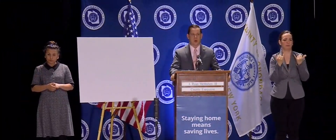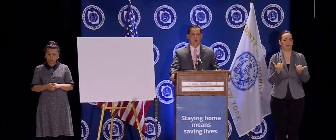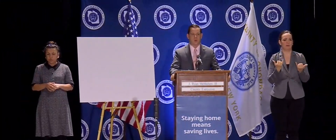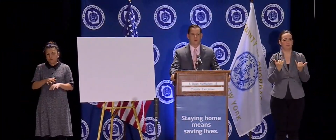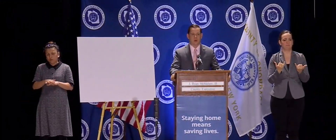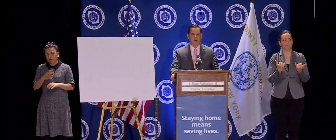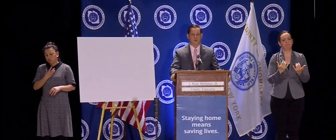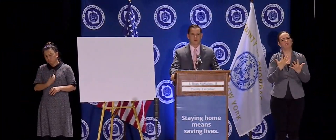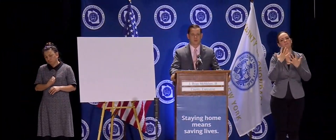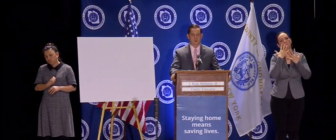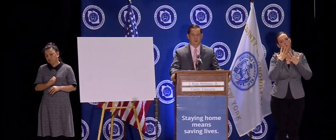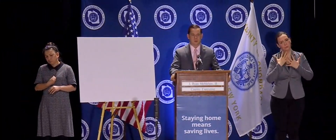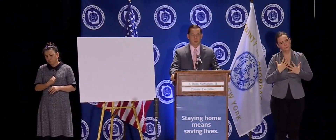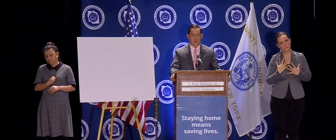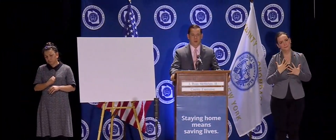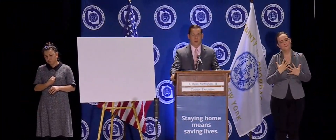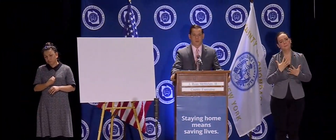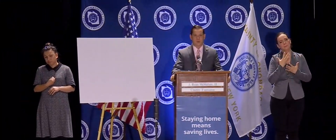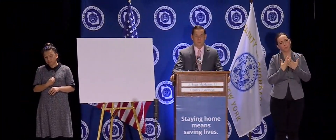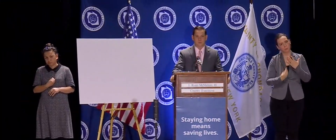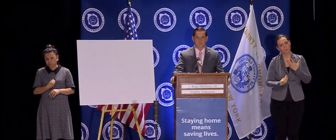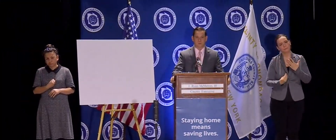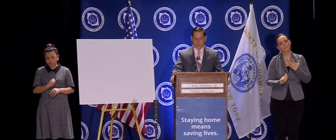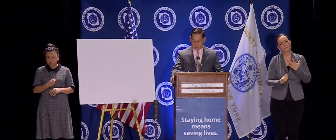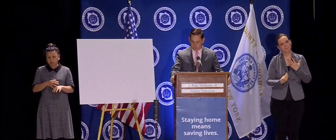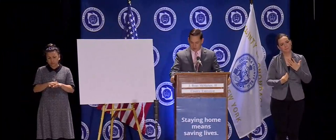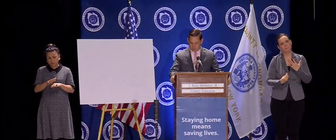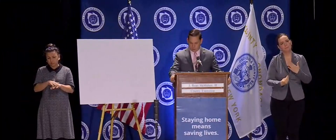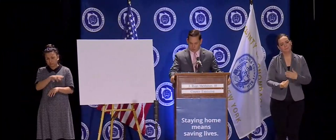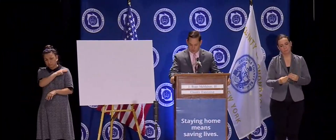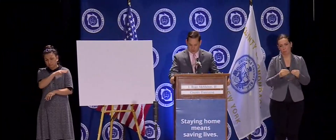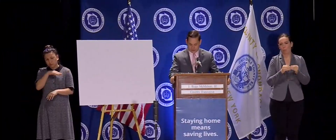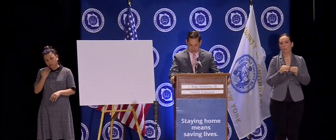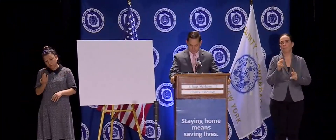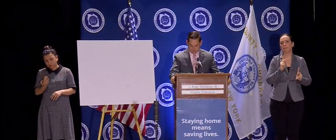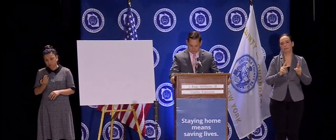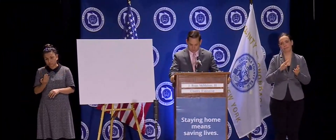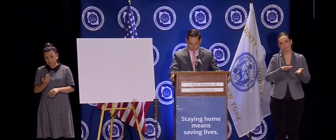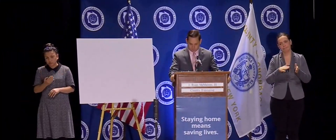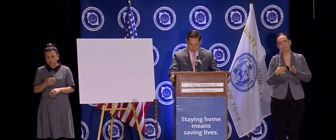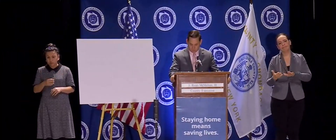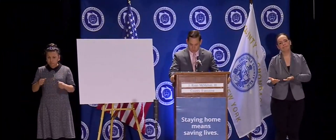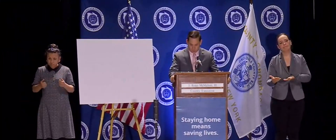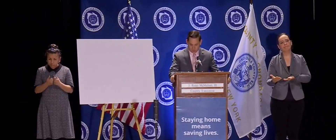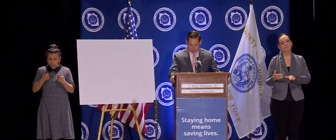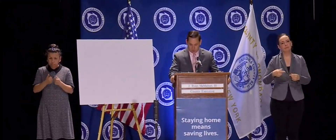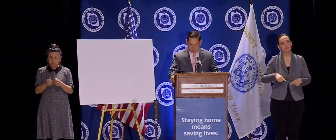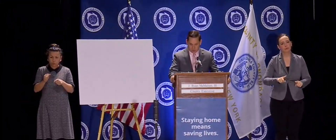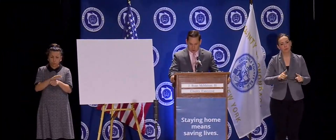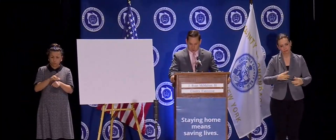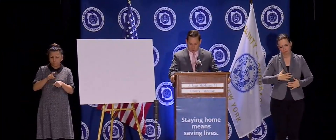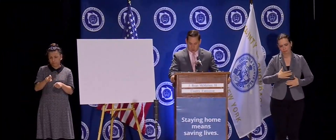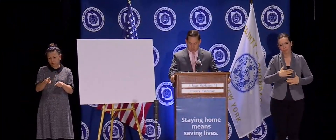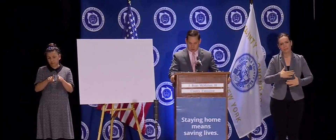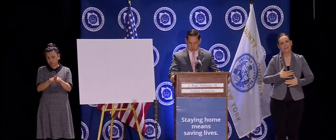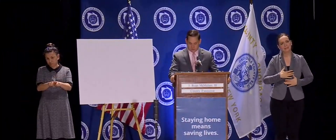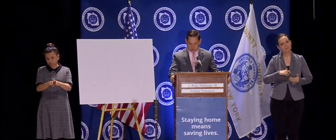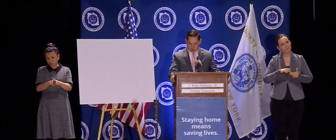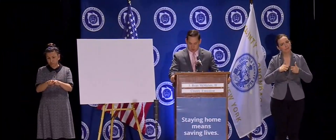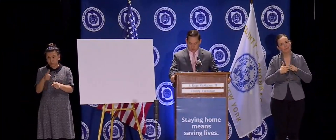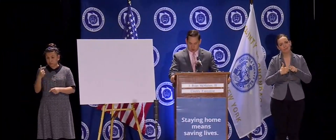Unfortunately, we've lost more neighbors in our fight with COVID-19. We lost